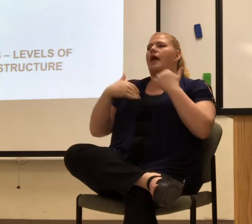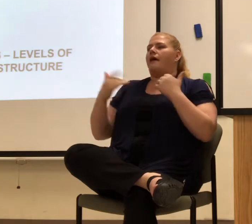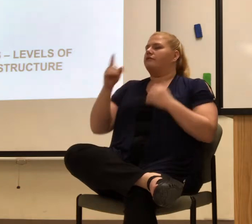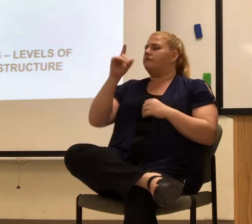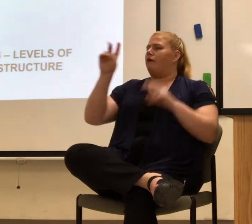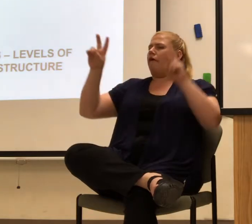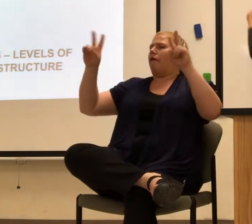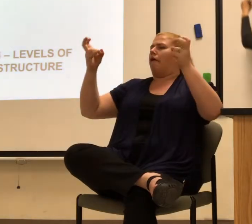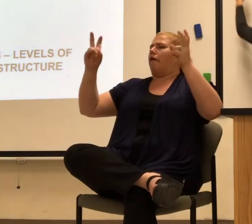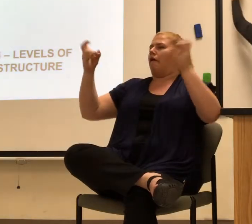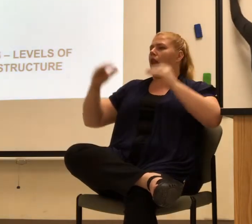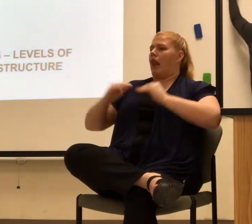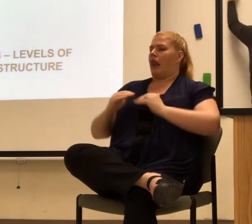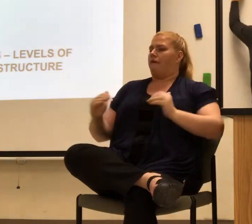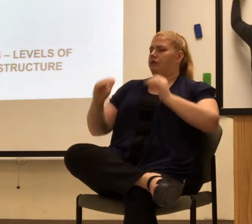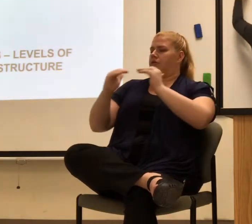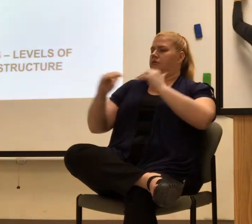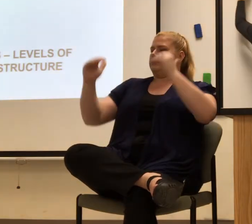protein structure.